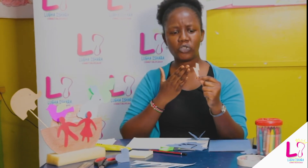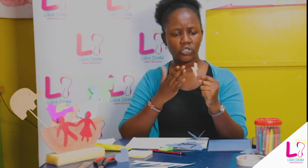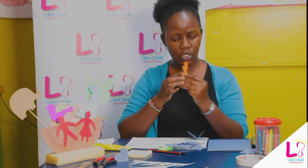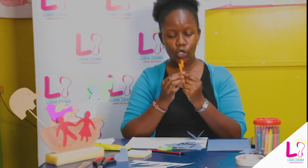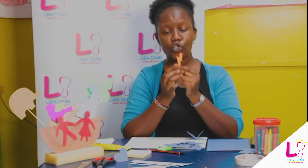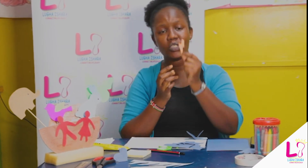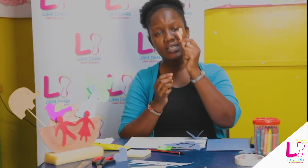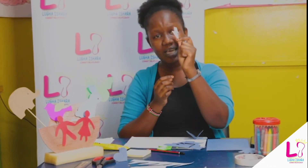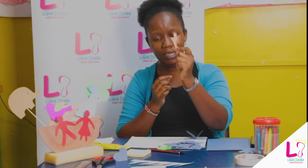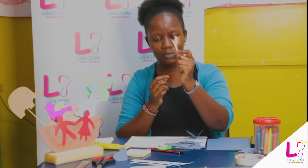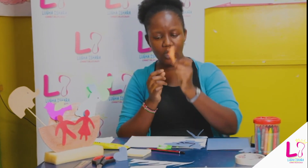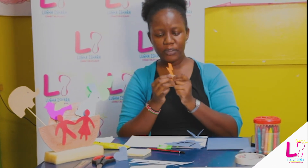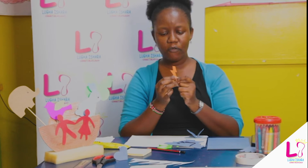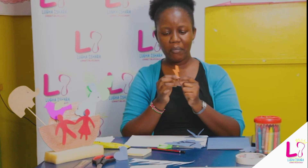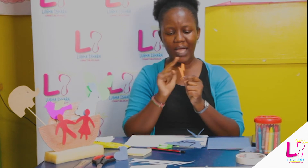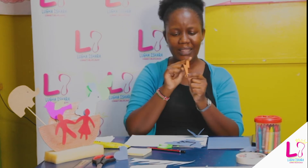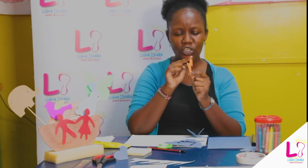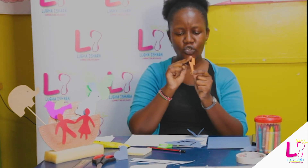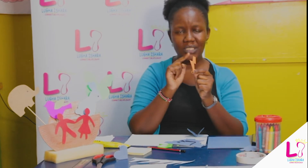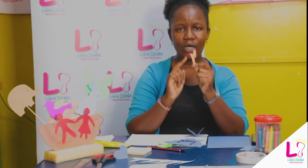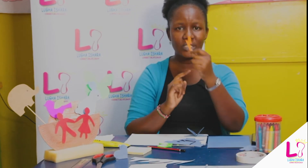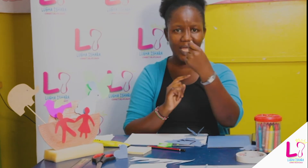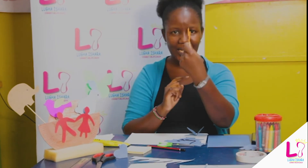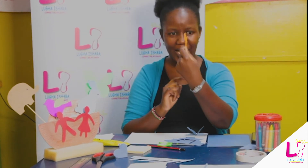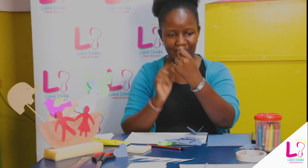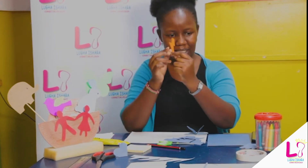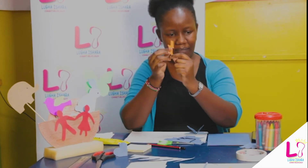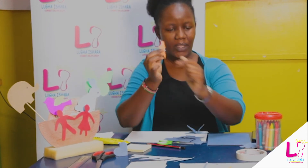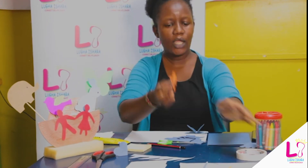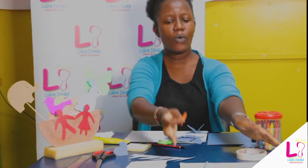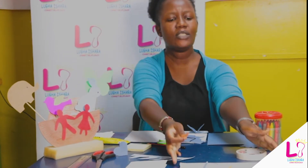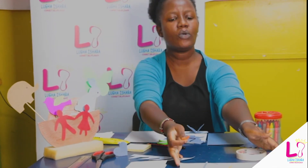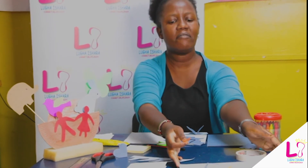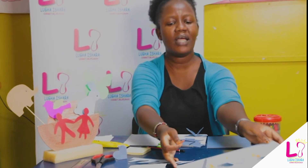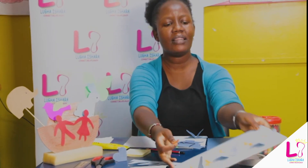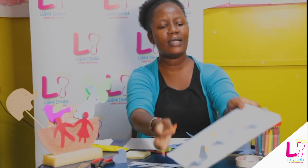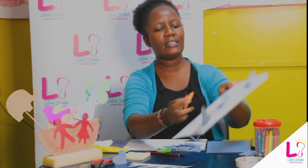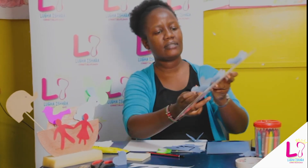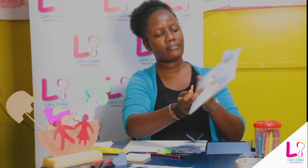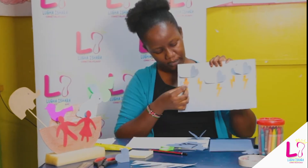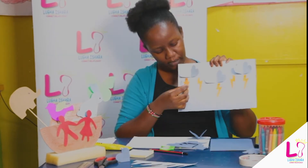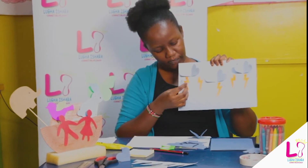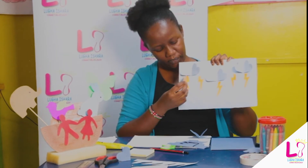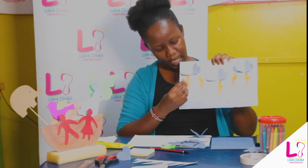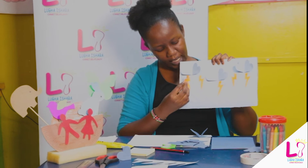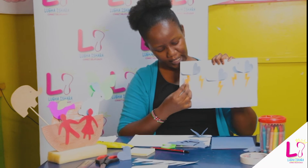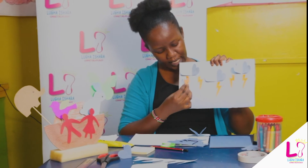bolt? You just get a small piece of paper and then trace out and cut. And once you have done that, let's align